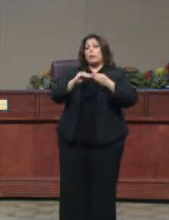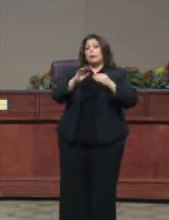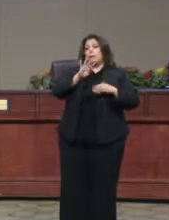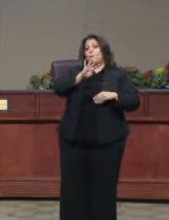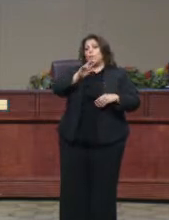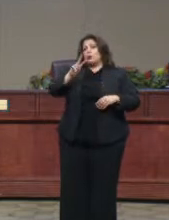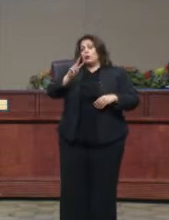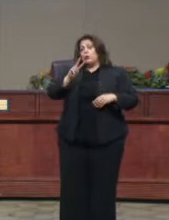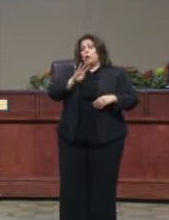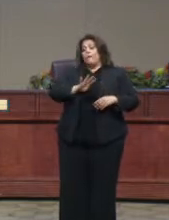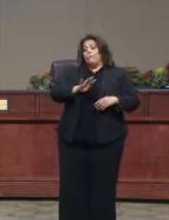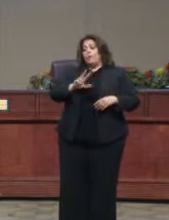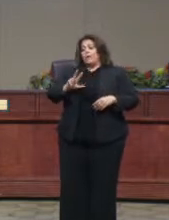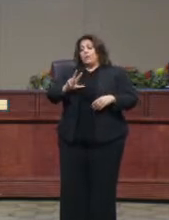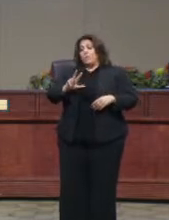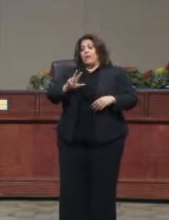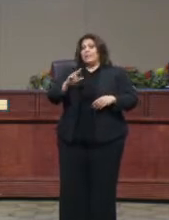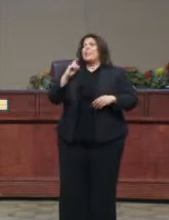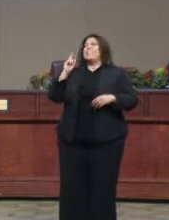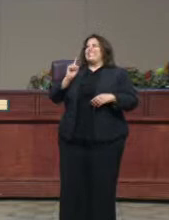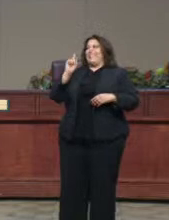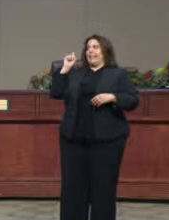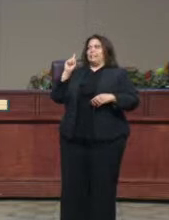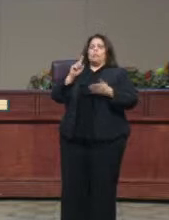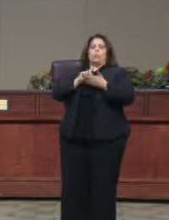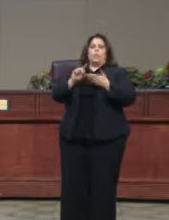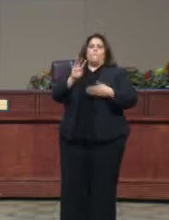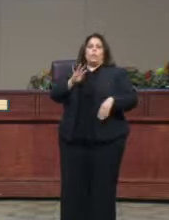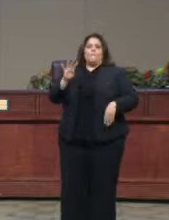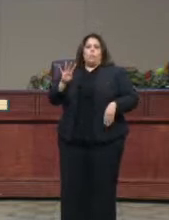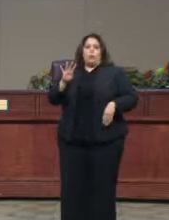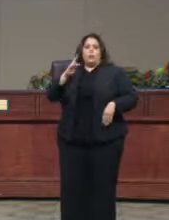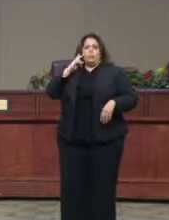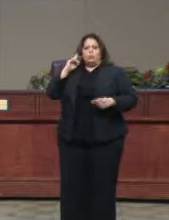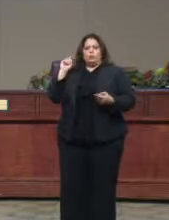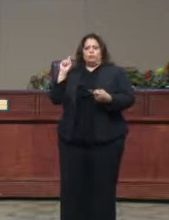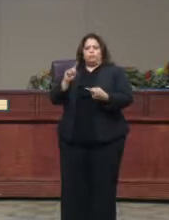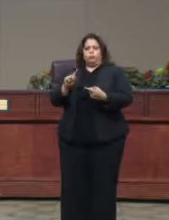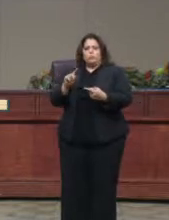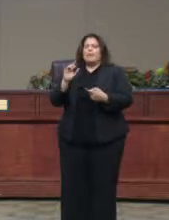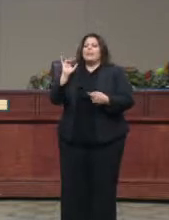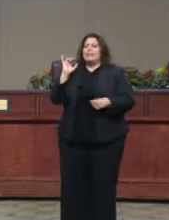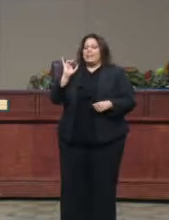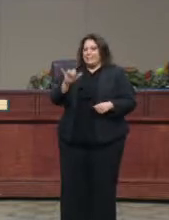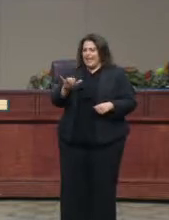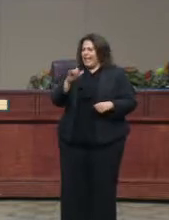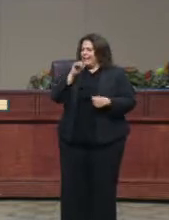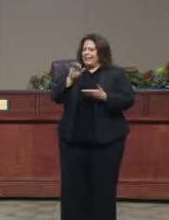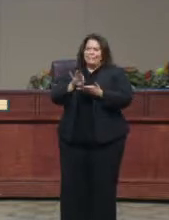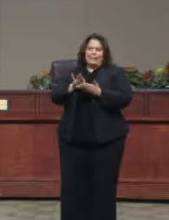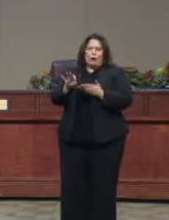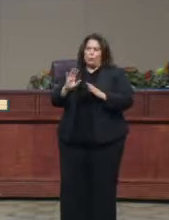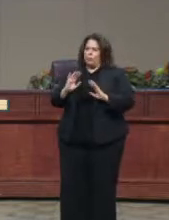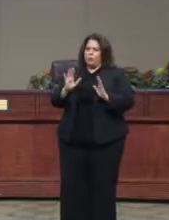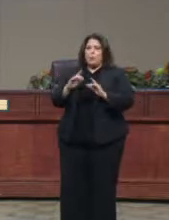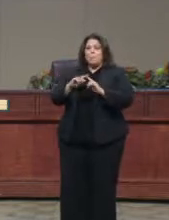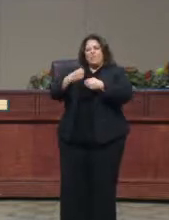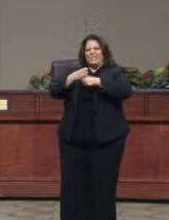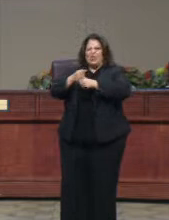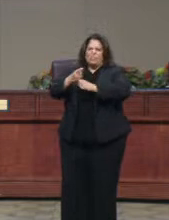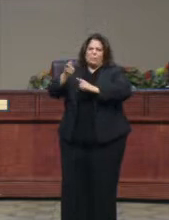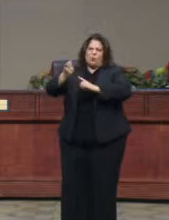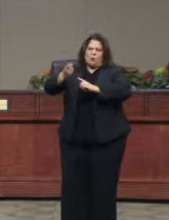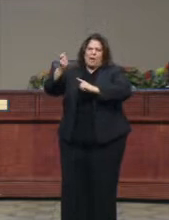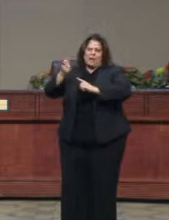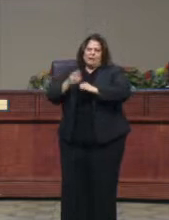43, this is week 44. So that decrease that you see of 55 doesn't count, but it's generated automatically. And we